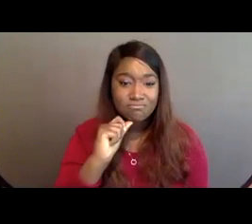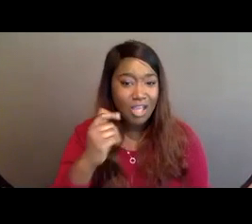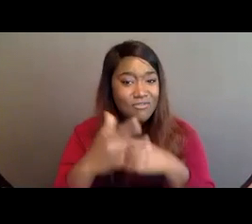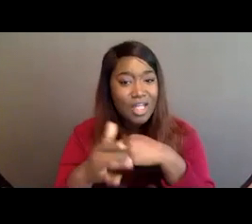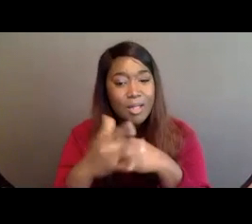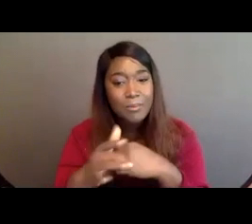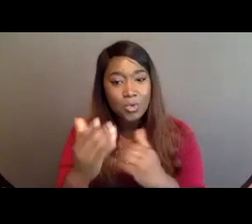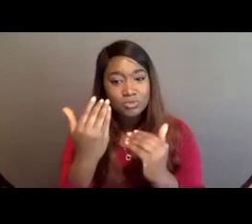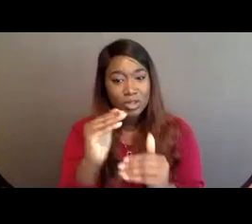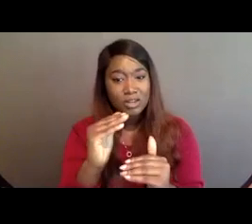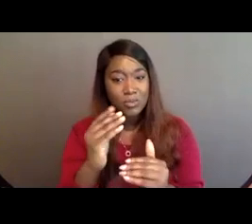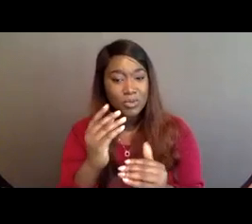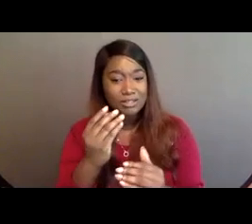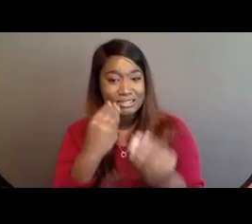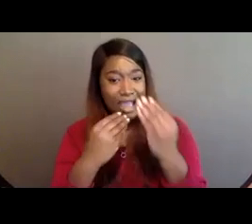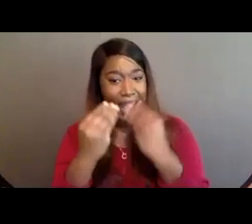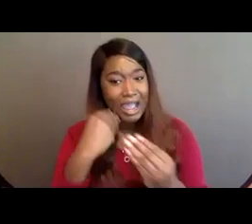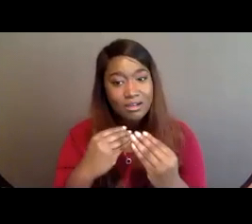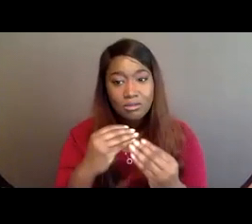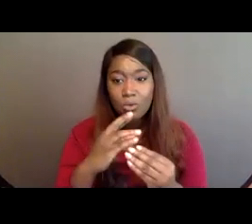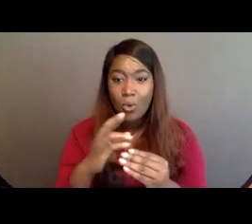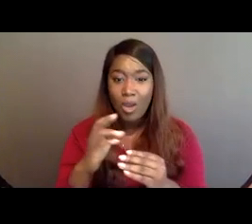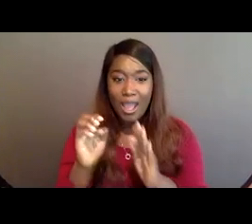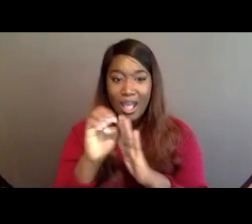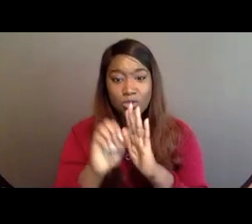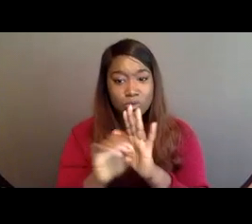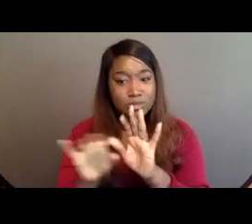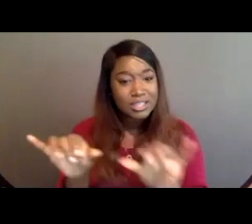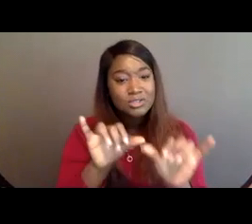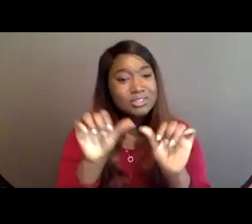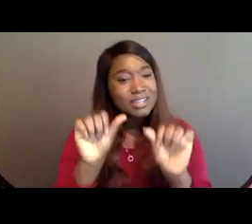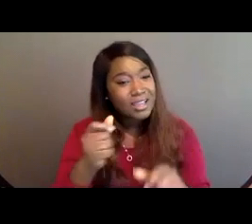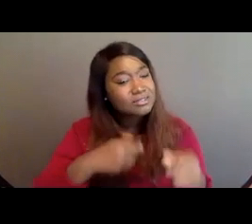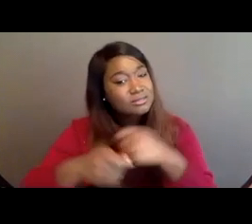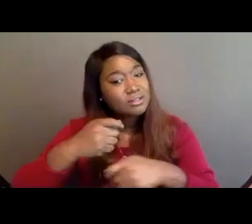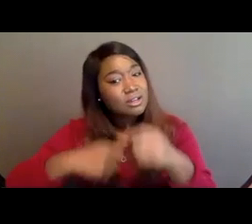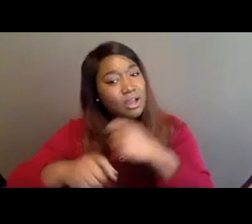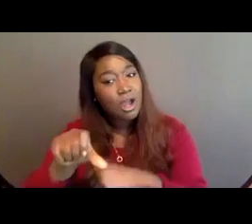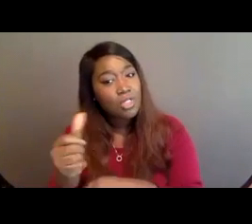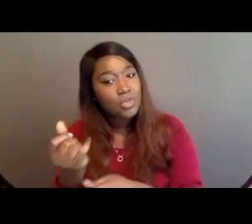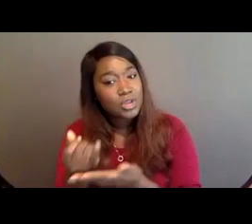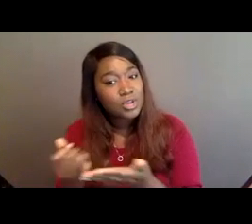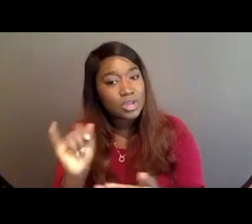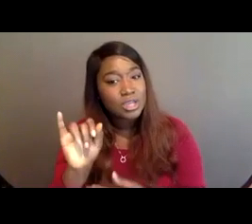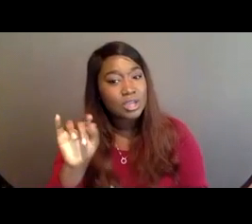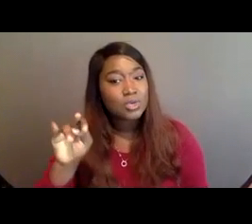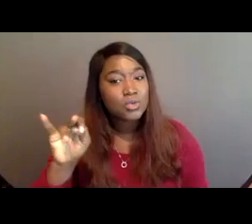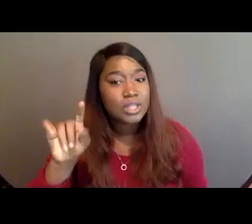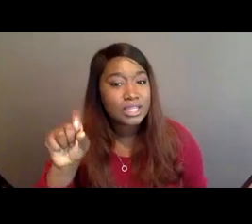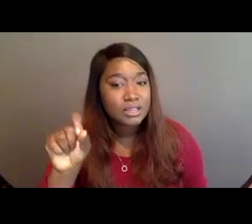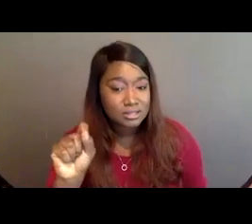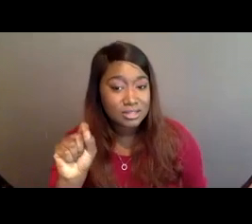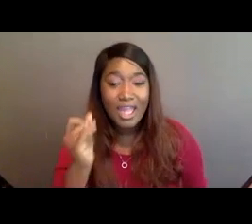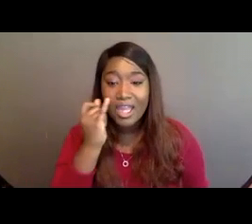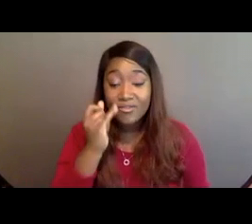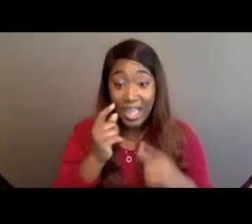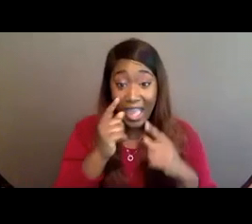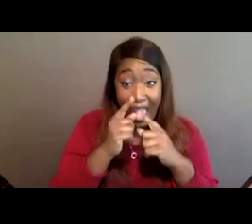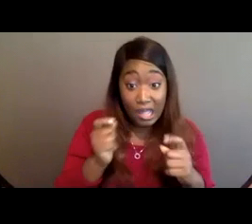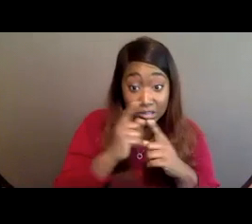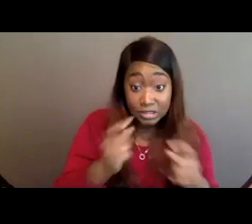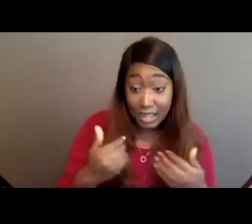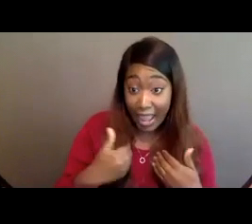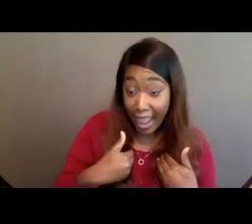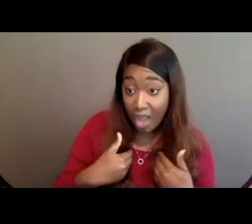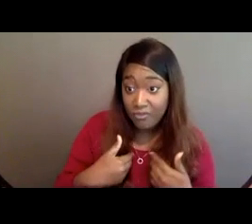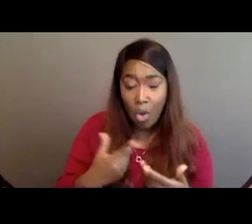standards can be substituted. So I've got patients that have certain allergies. So I've got to, if the ideal herb in a formula can't be used,